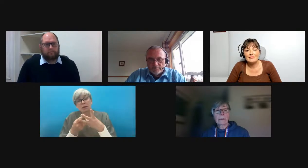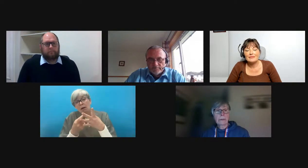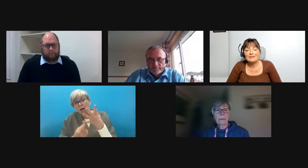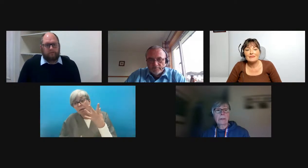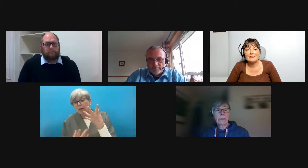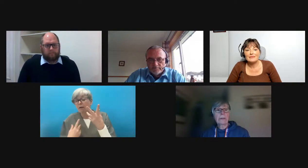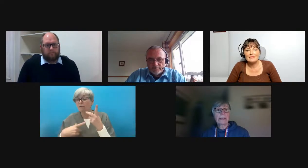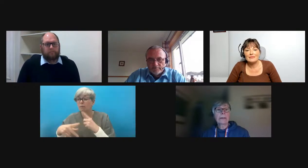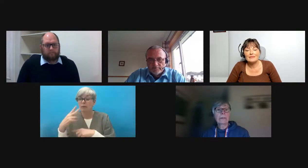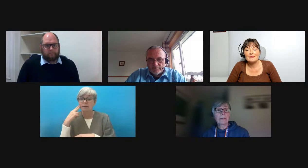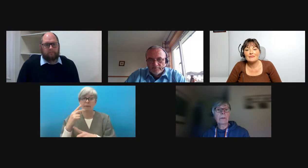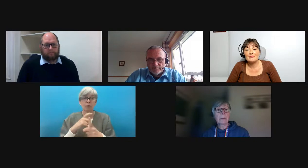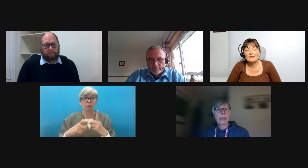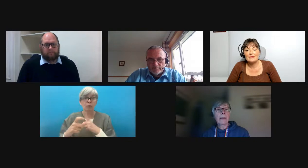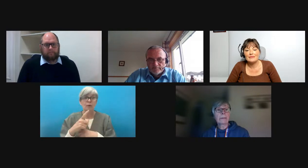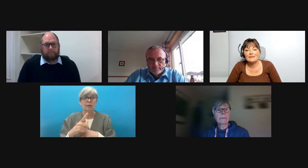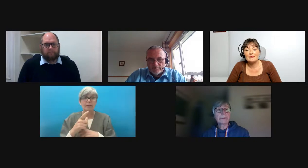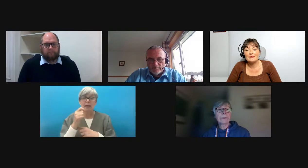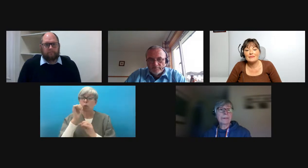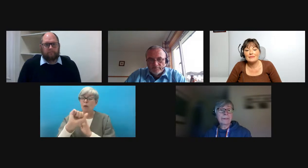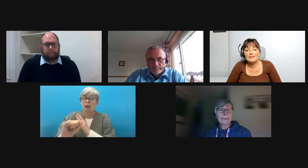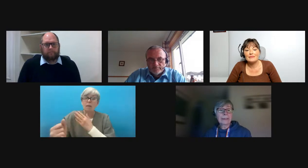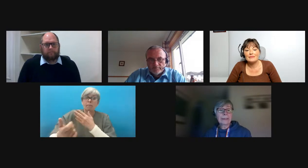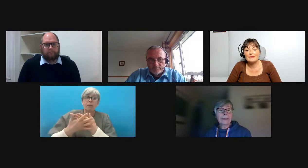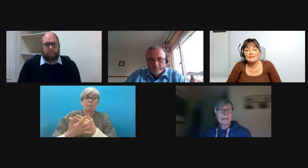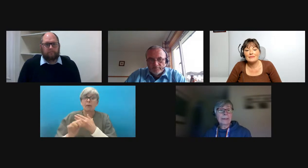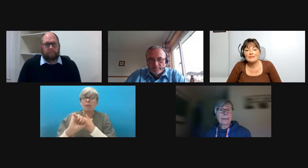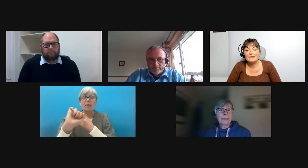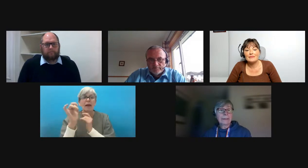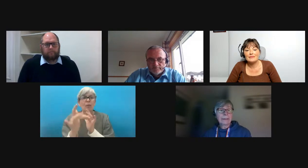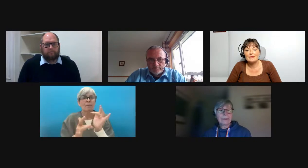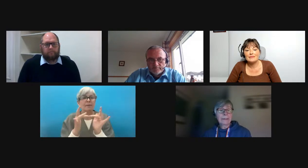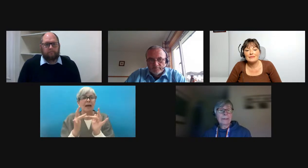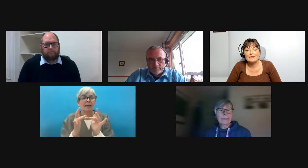promote the links on our behalf.